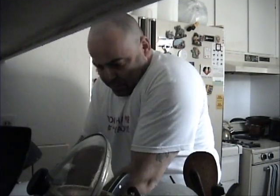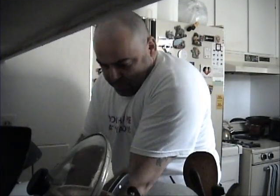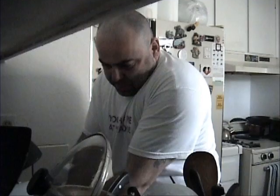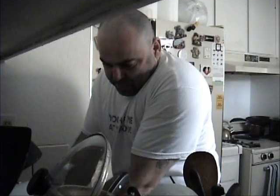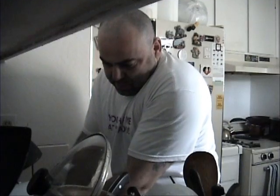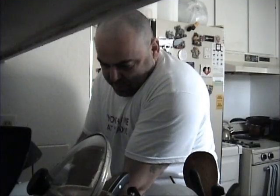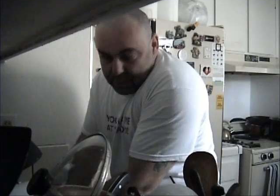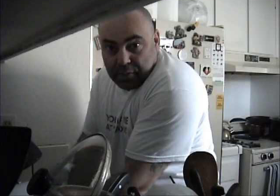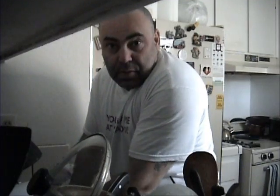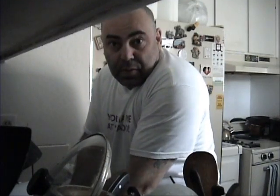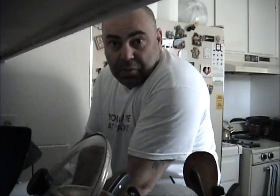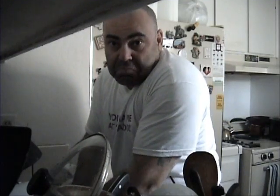Yeah.